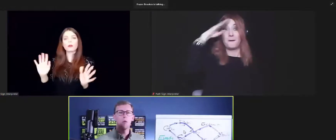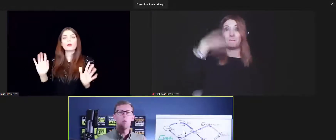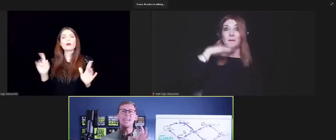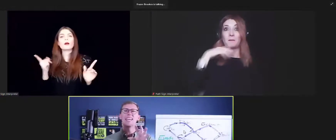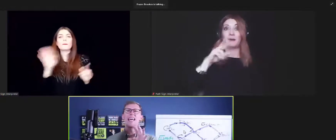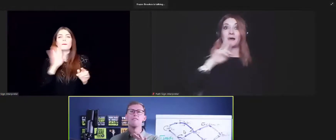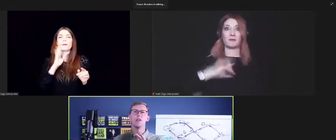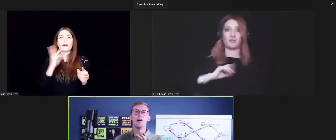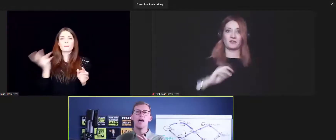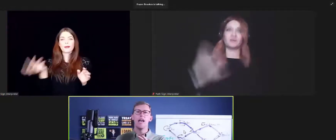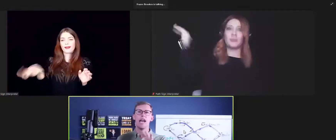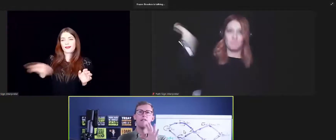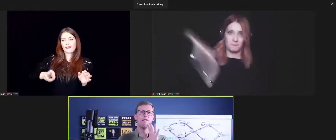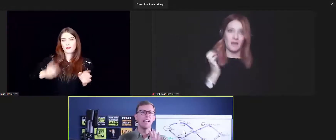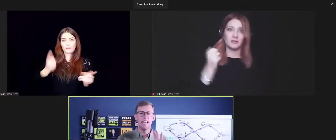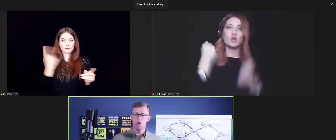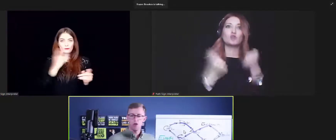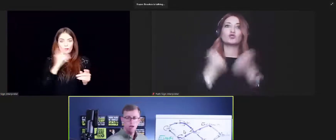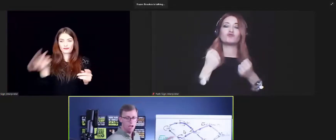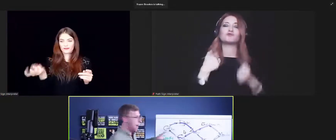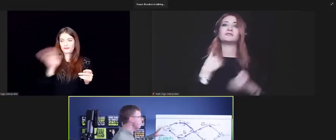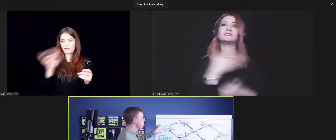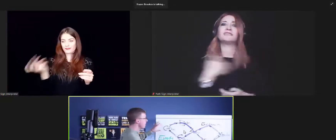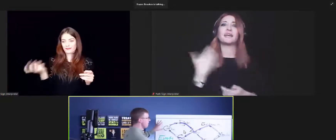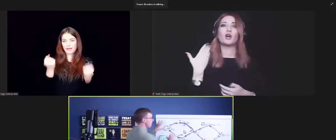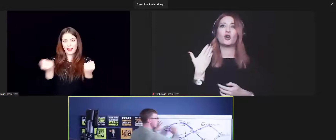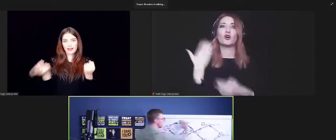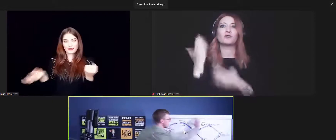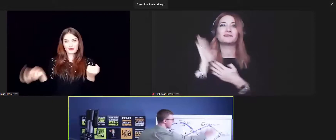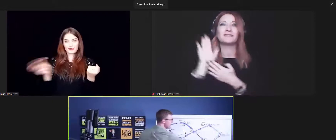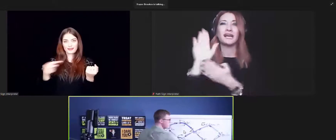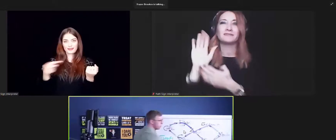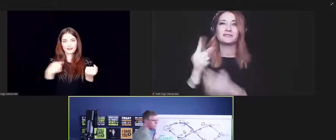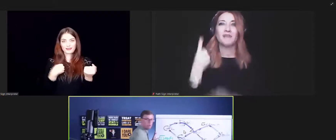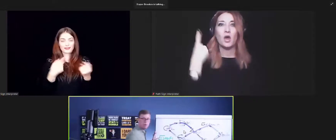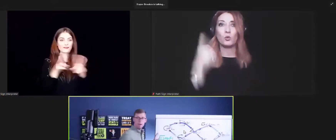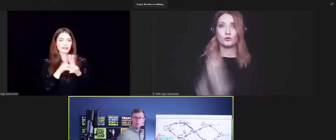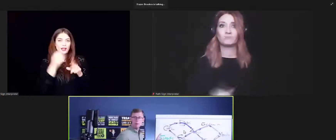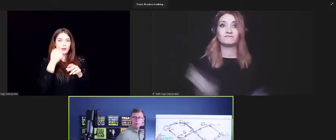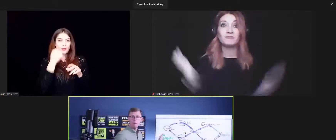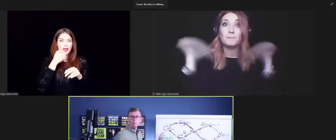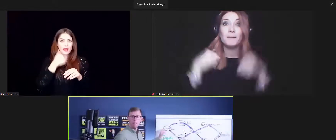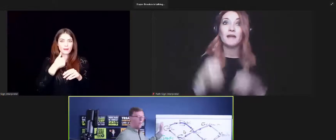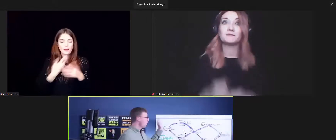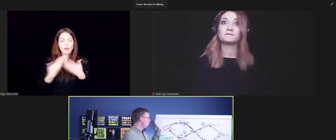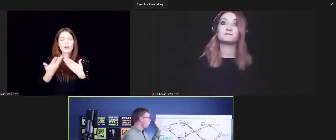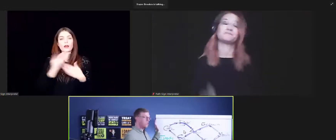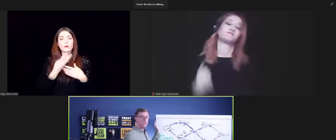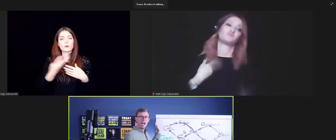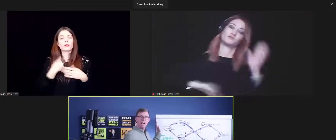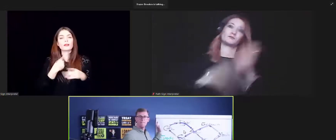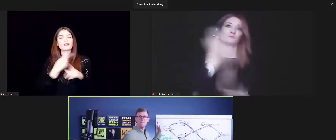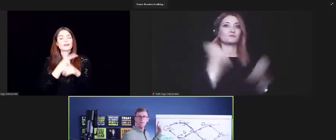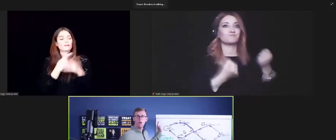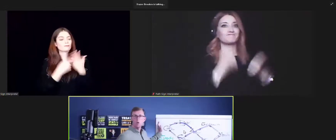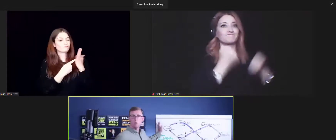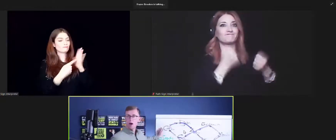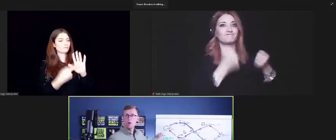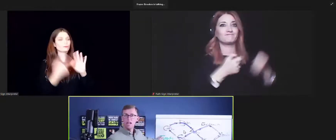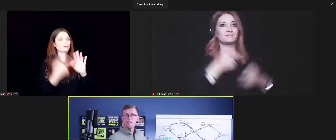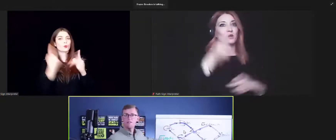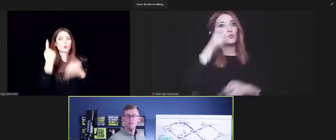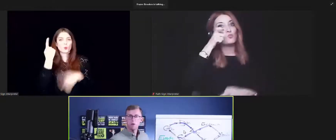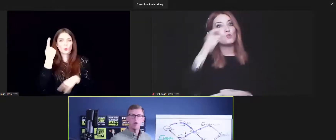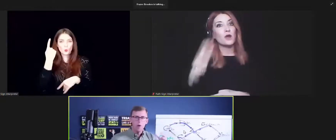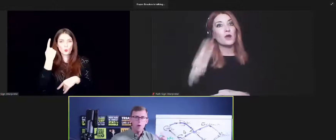we lived in a village. Imagine if this was the village, this piece of paper. One side was where you lived